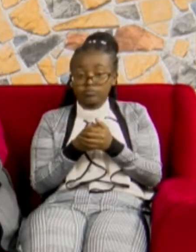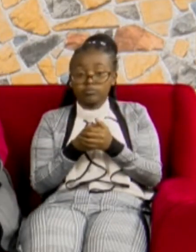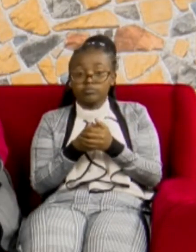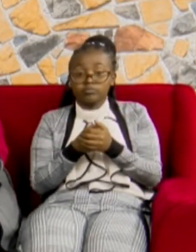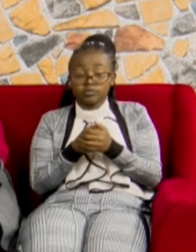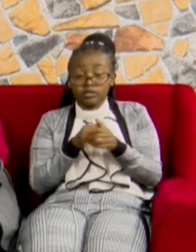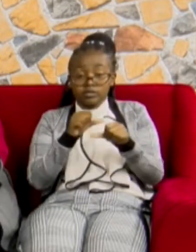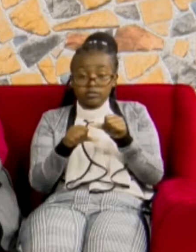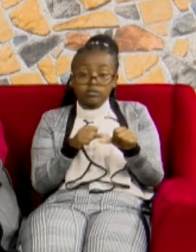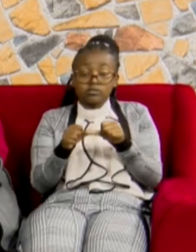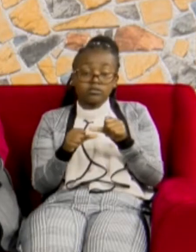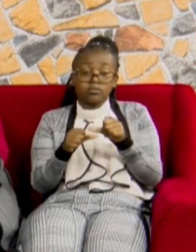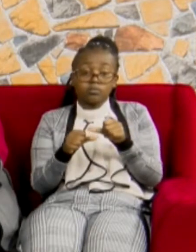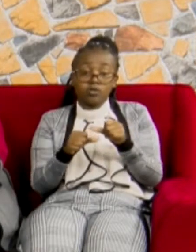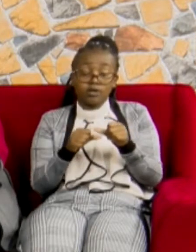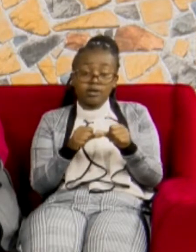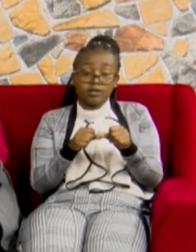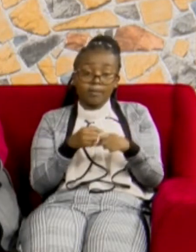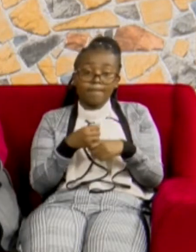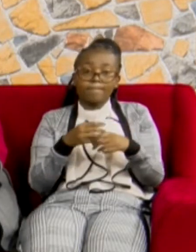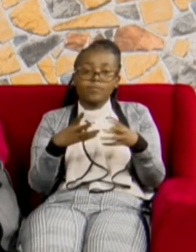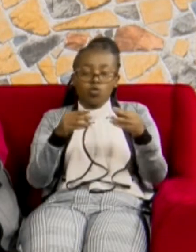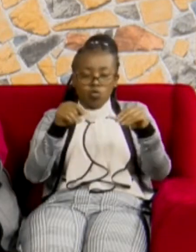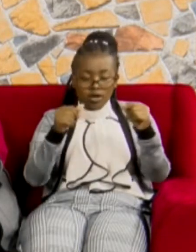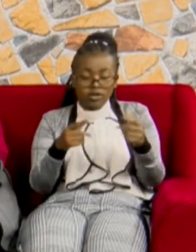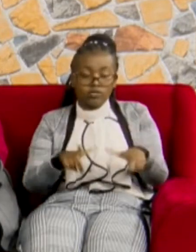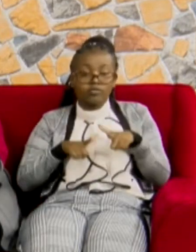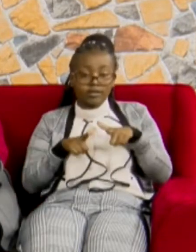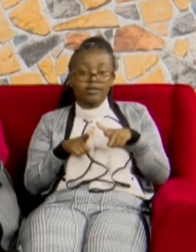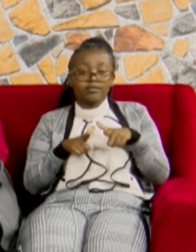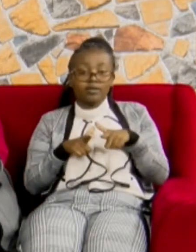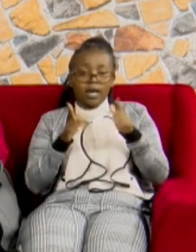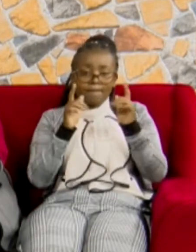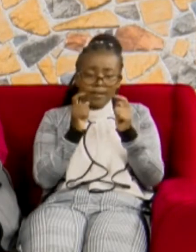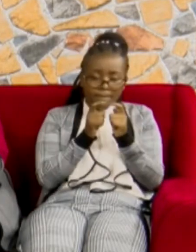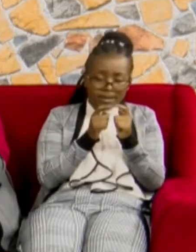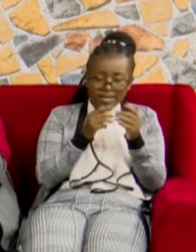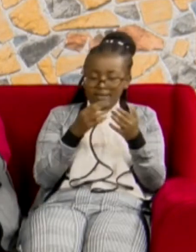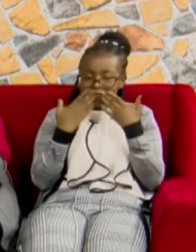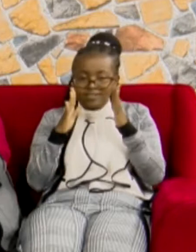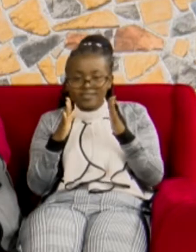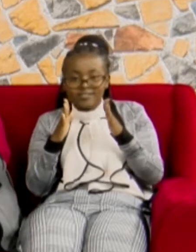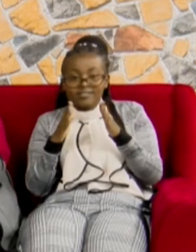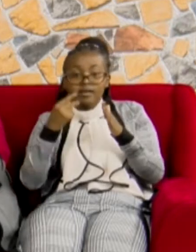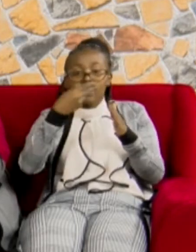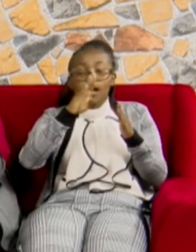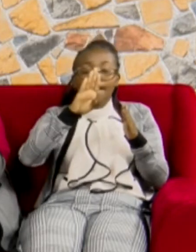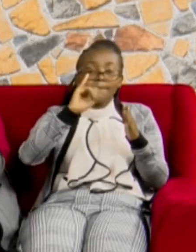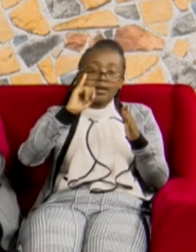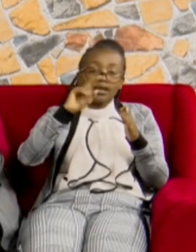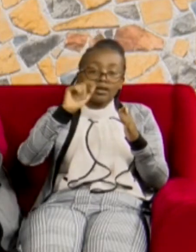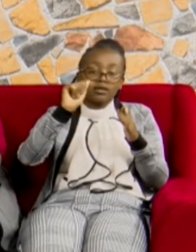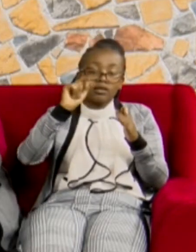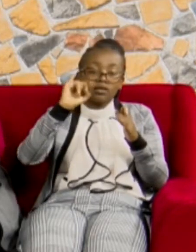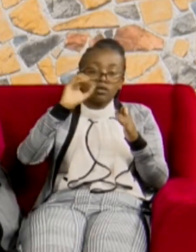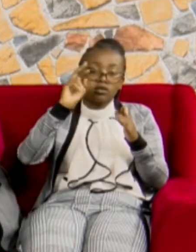function. So it's about function and quality of life, alleviating pain and things like that. Habilitation is where you